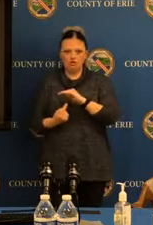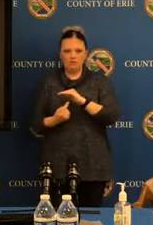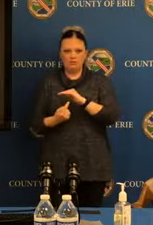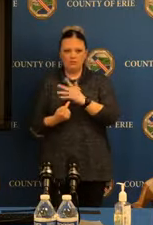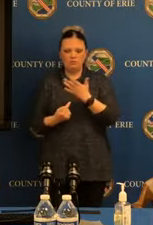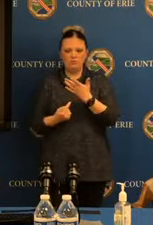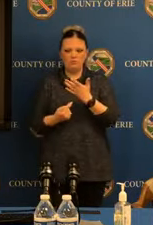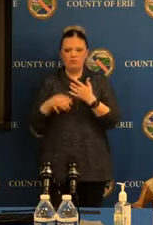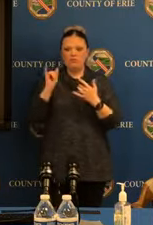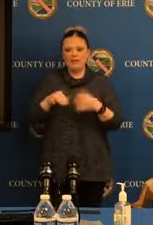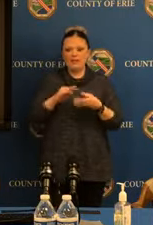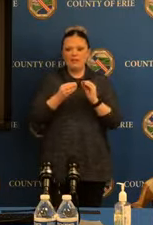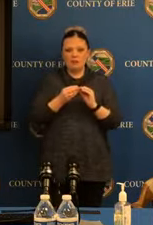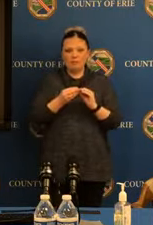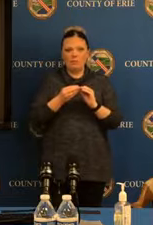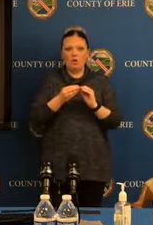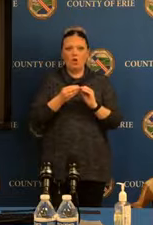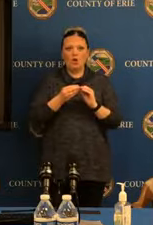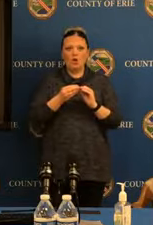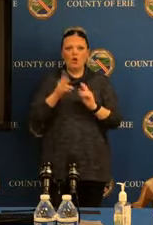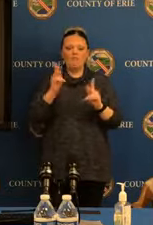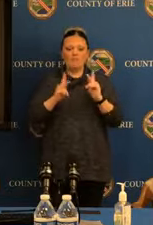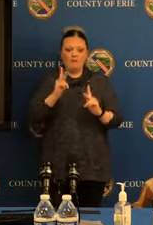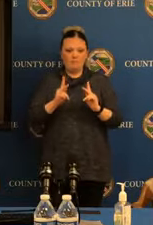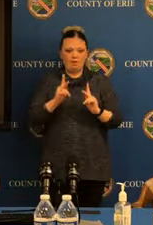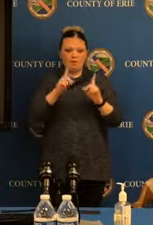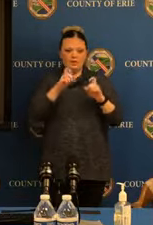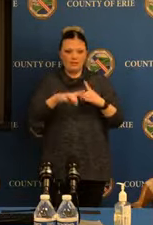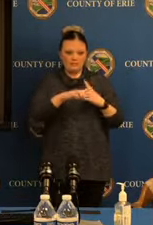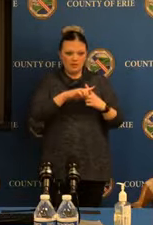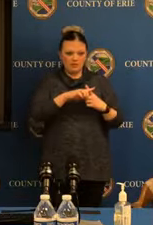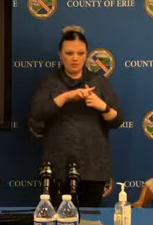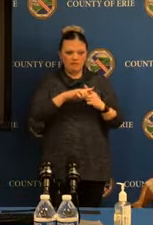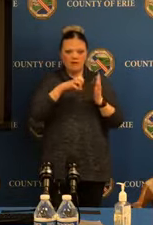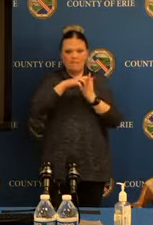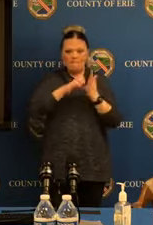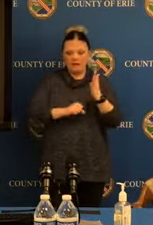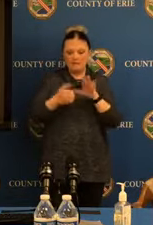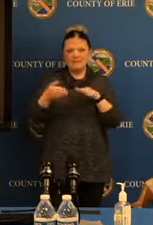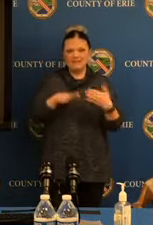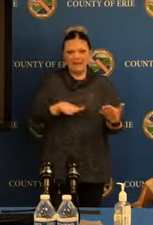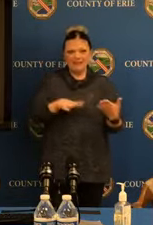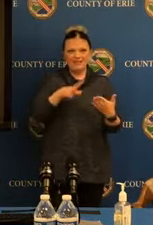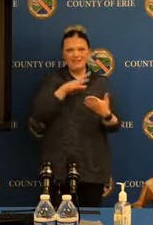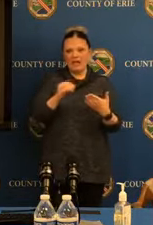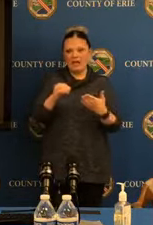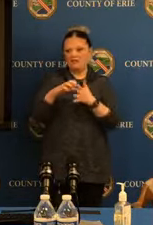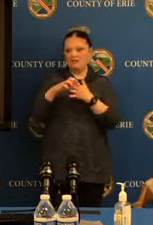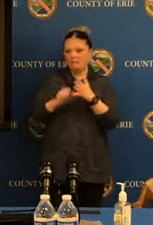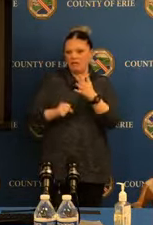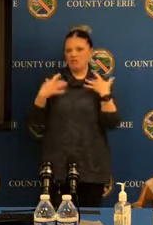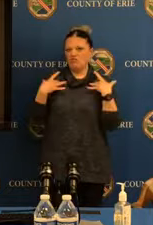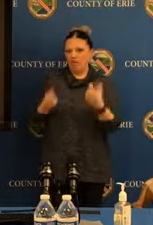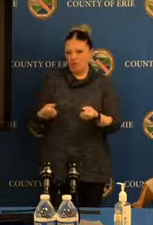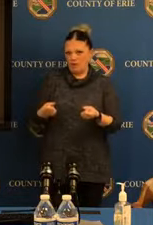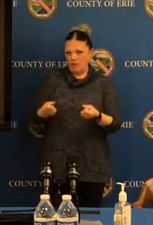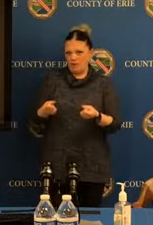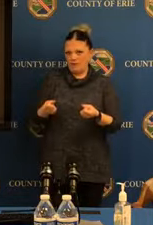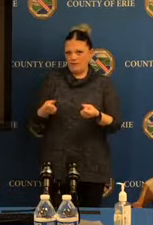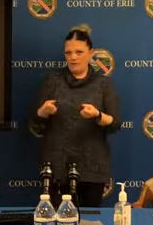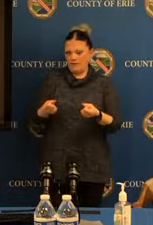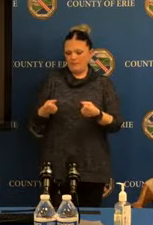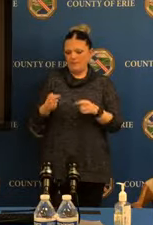the number of people who've tested positive minus the number of people who have died and minus the number of people who have recovered. So